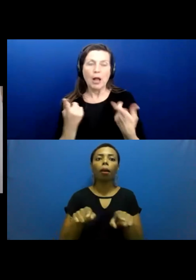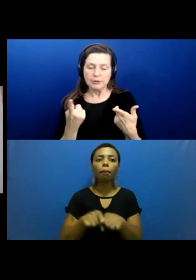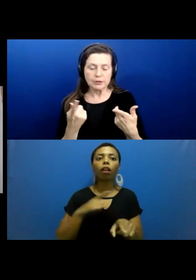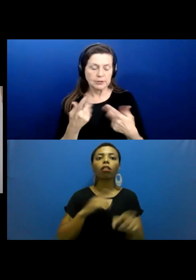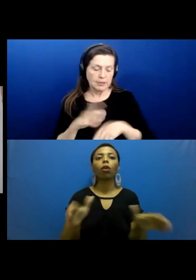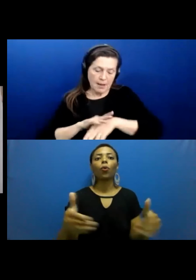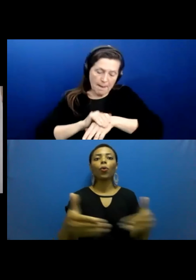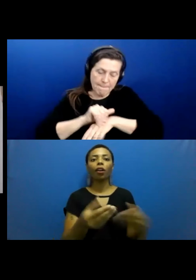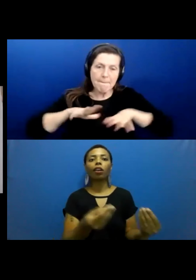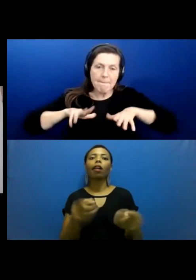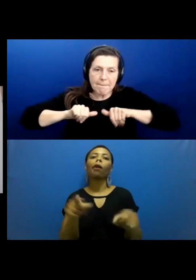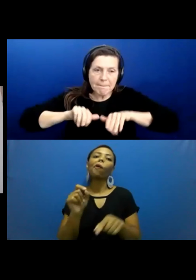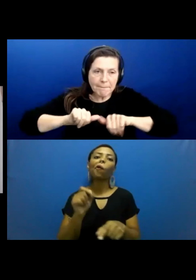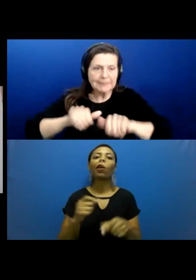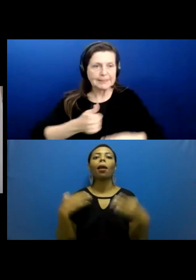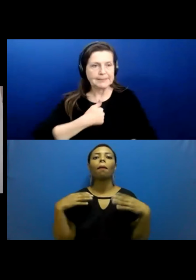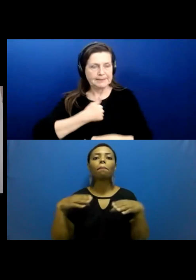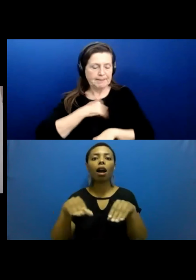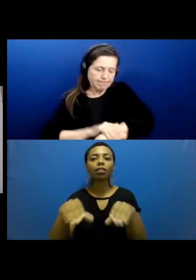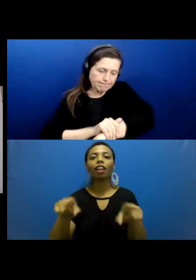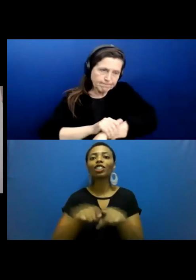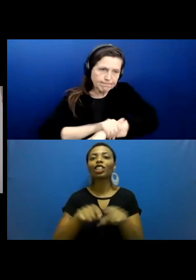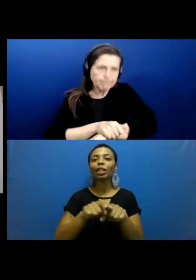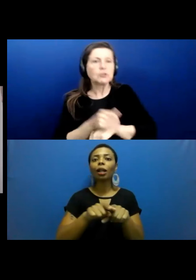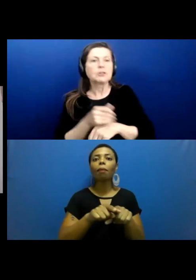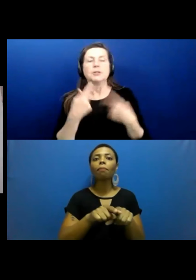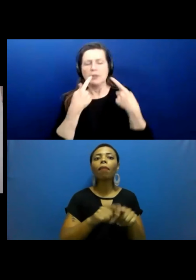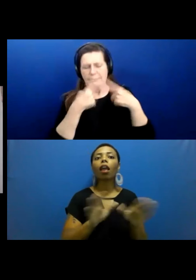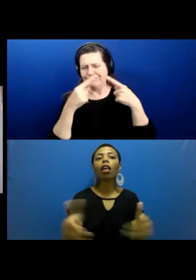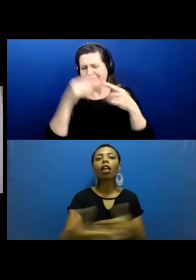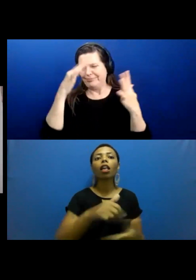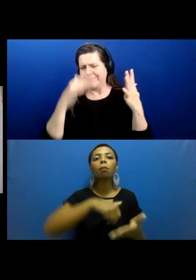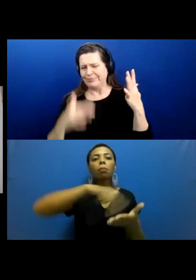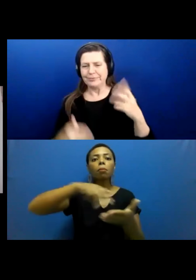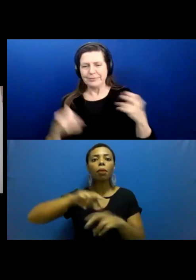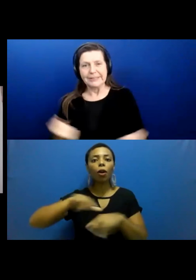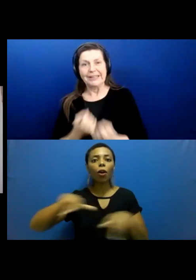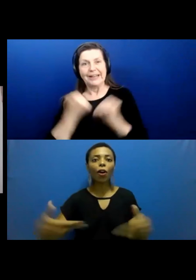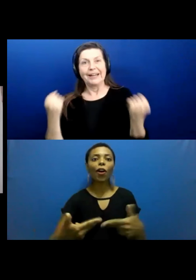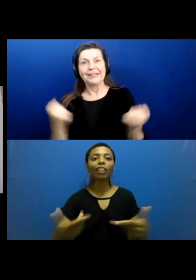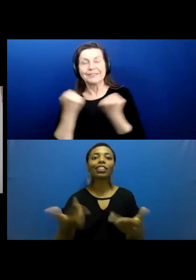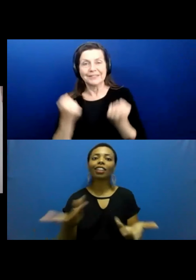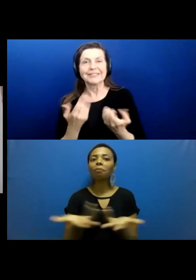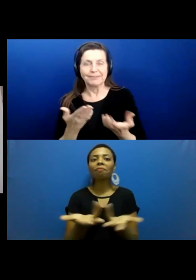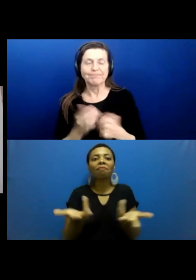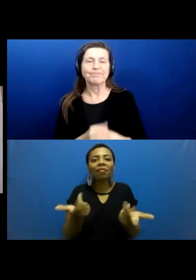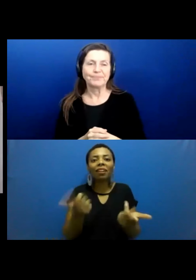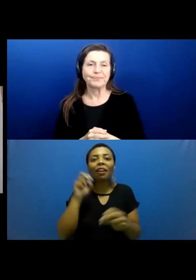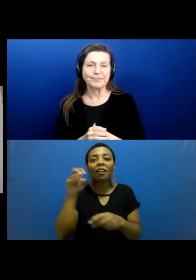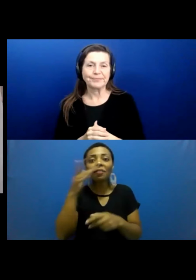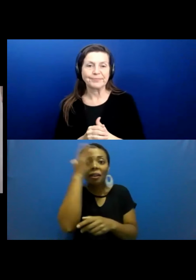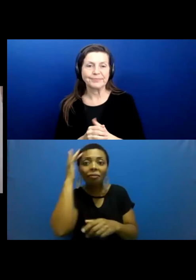self-massage, clay and painting kits. And this is just to name but a few of some of the fantastic things they've been delivering to people.